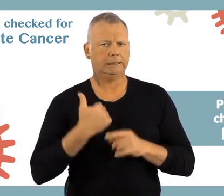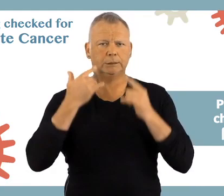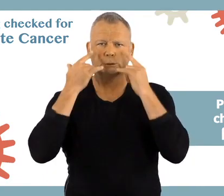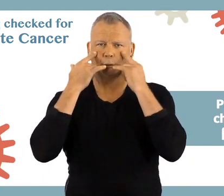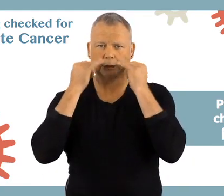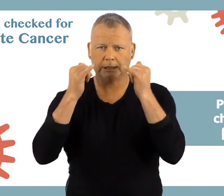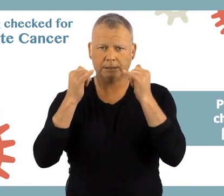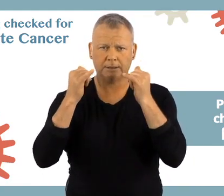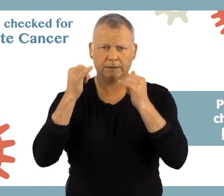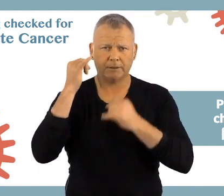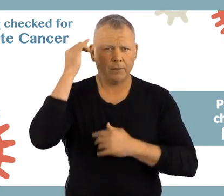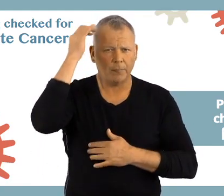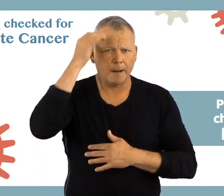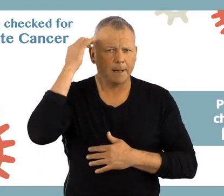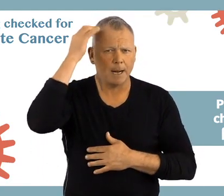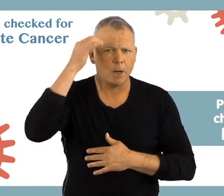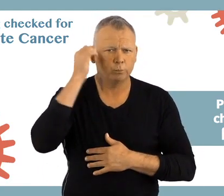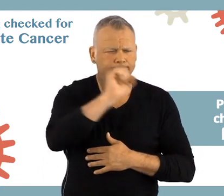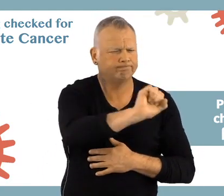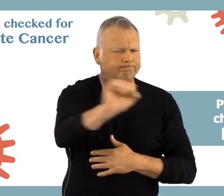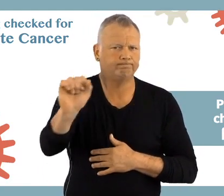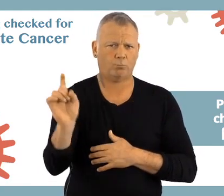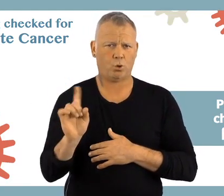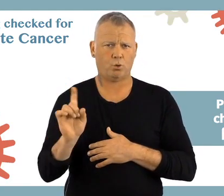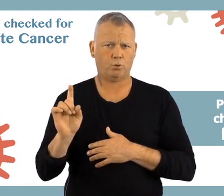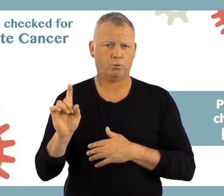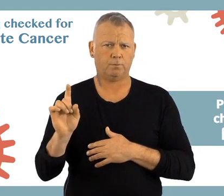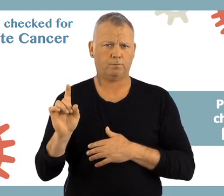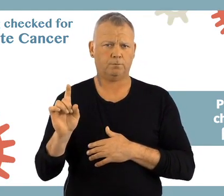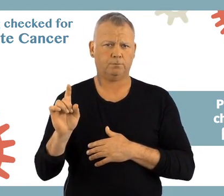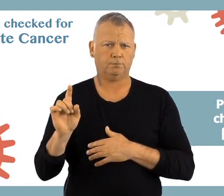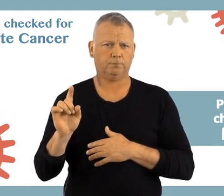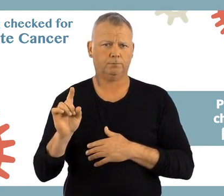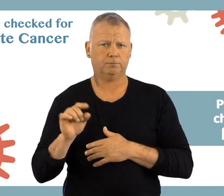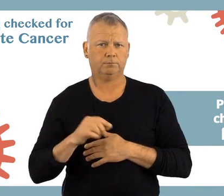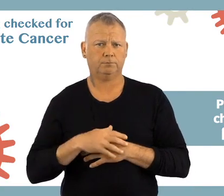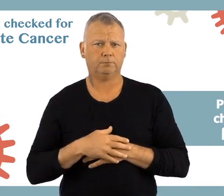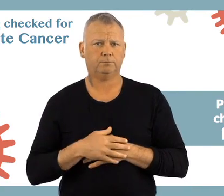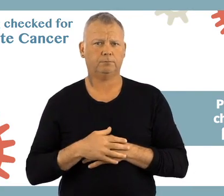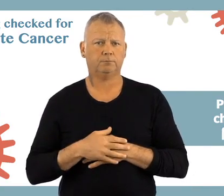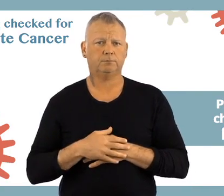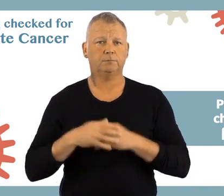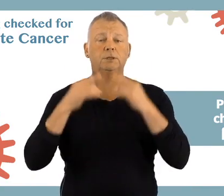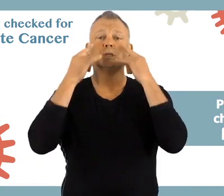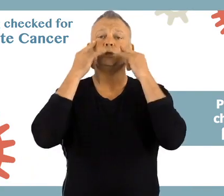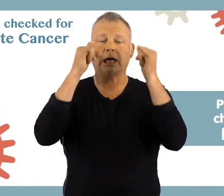If you answer yes to any of the following, talk to your doctor, nurse or health professional.